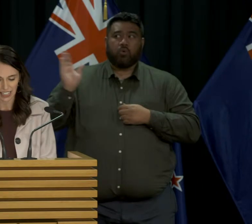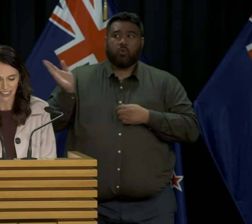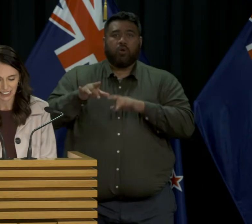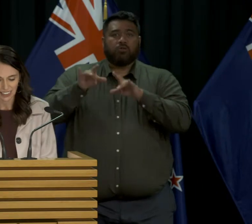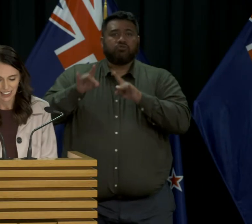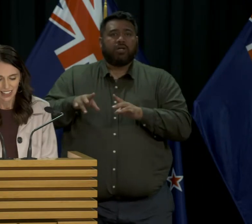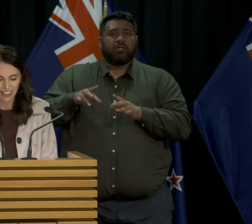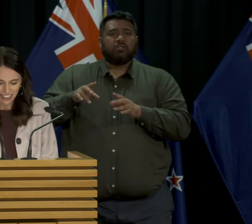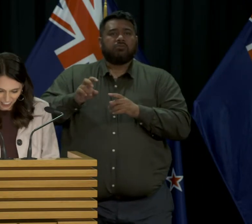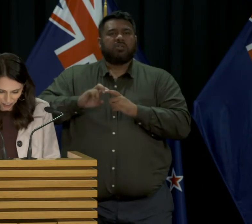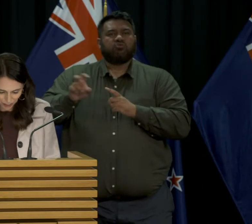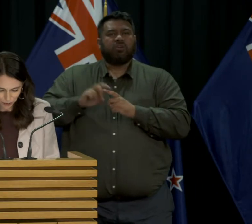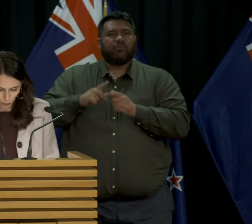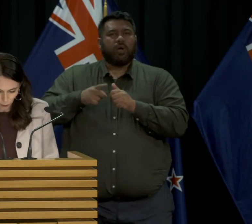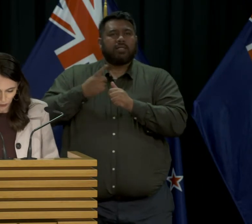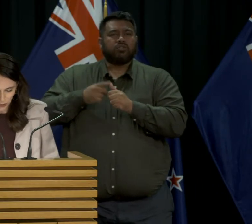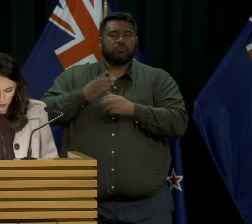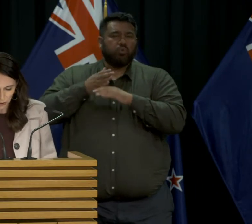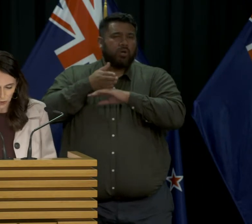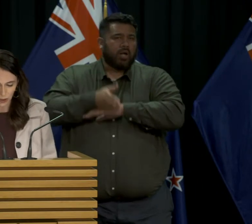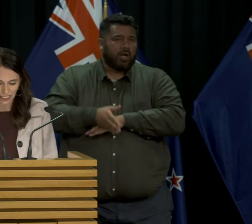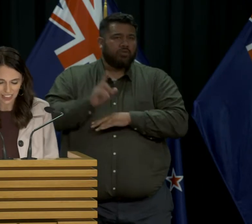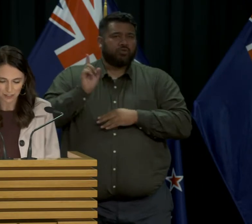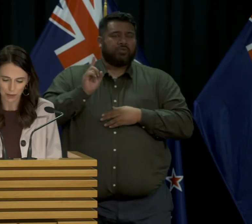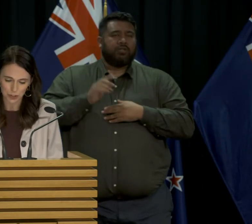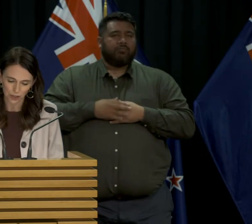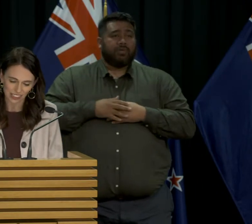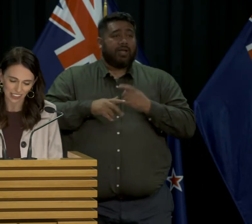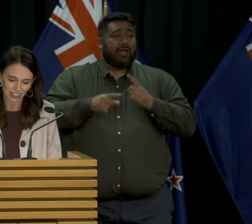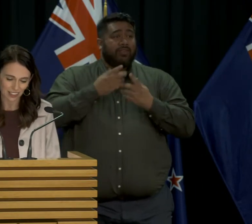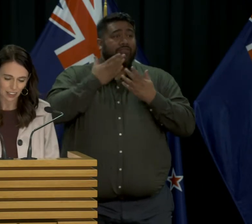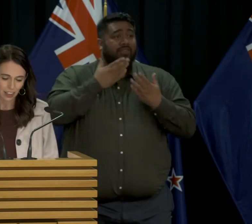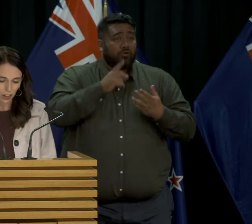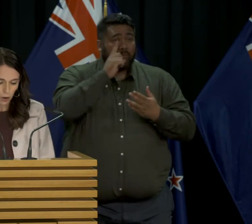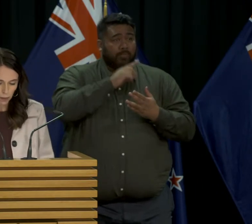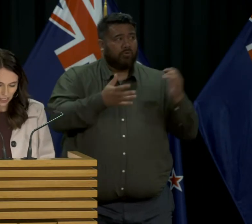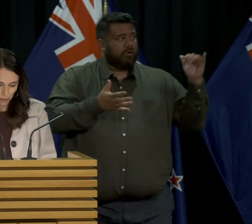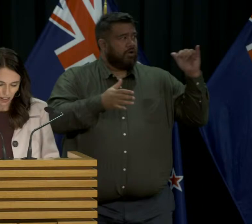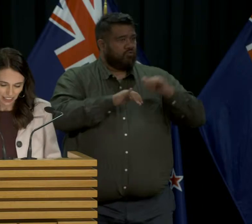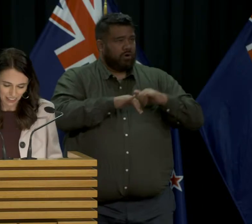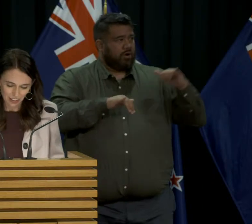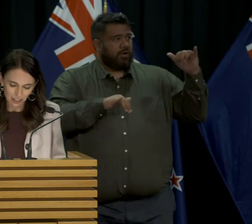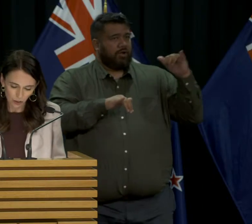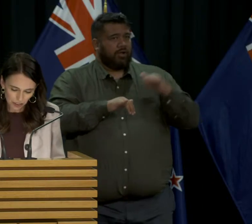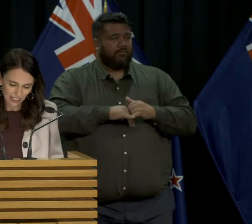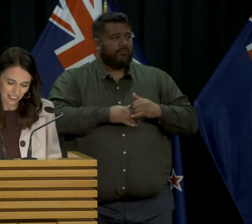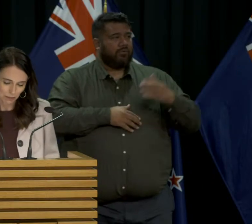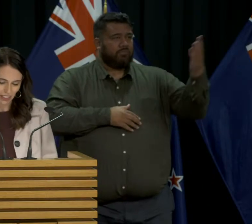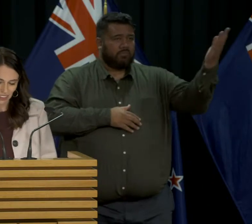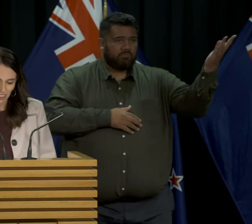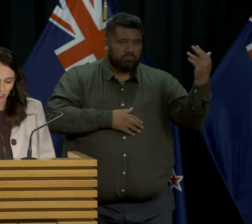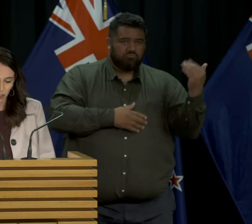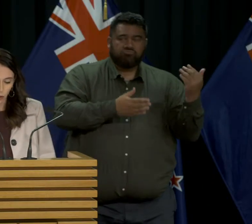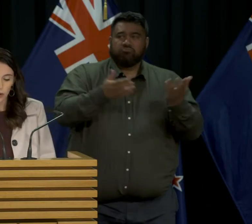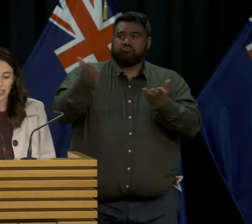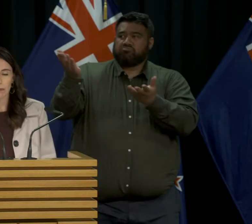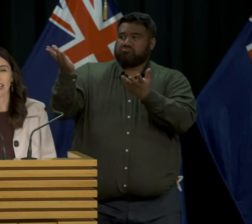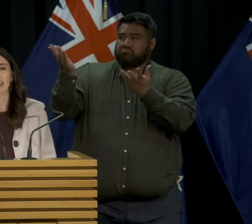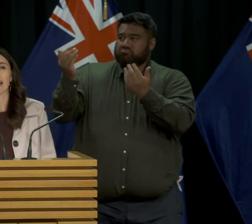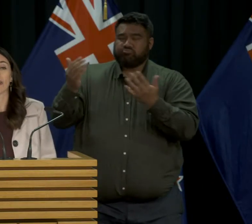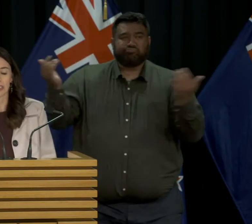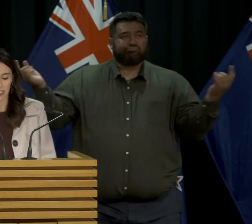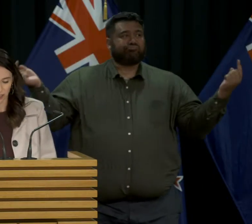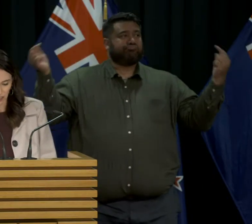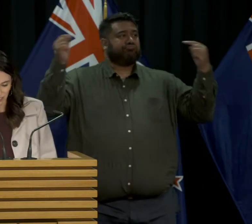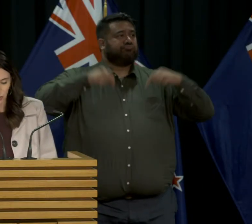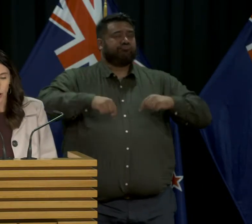to today. And thank you to all those who have joined us from Australia. No piki mai, no kake mai, no hoki mai